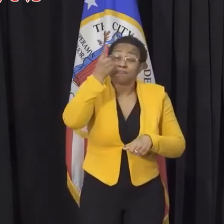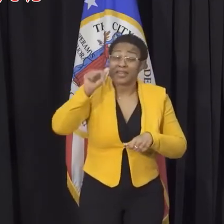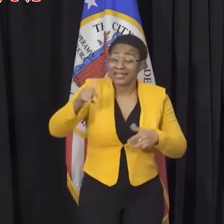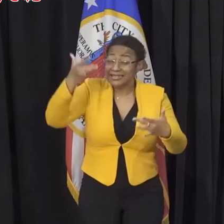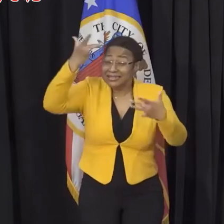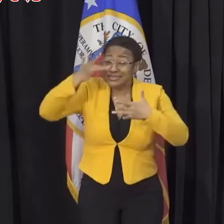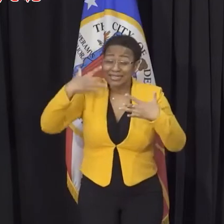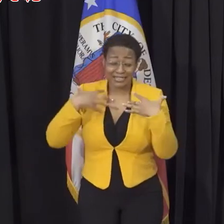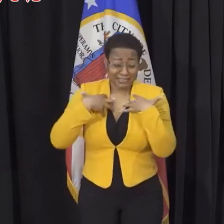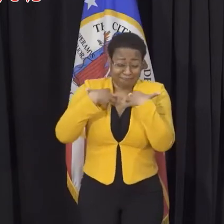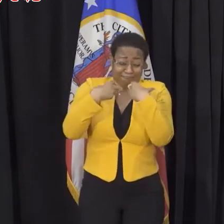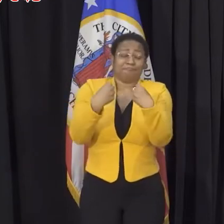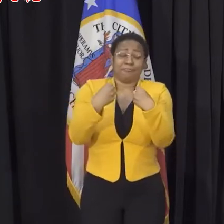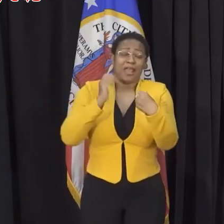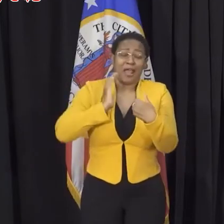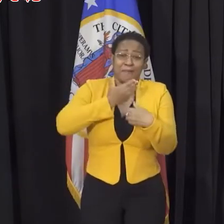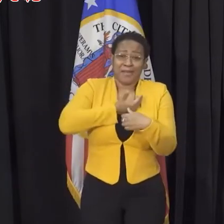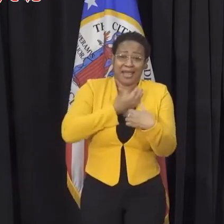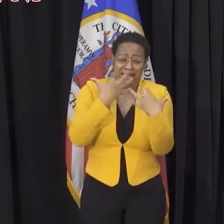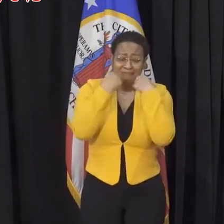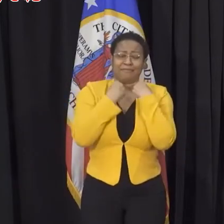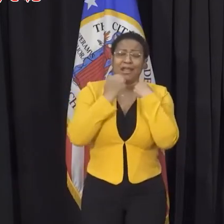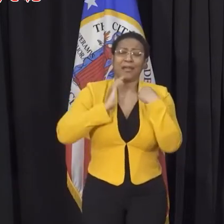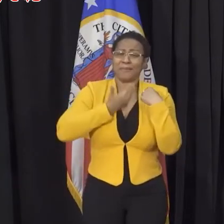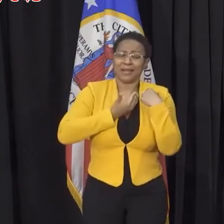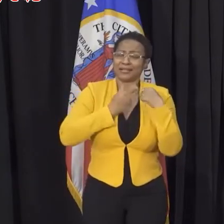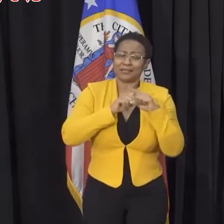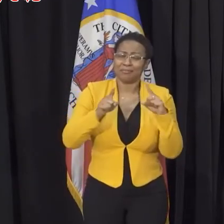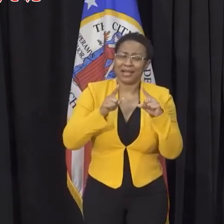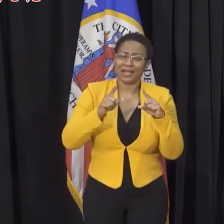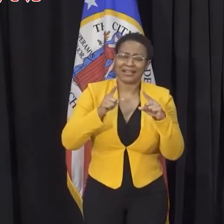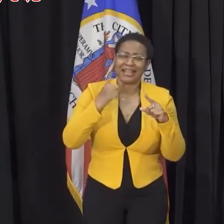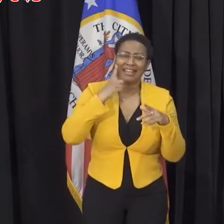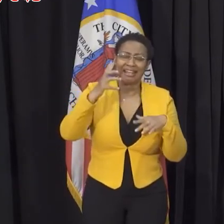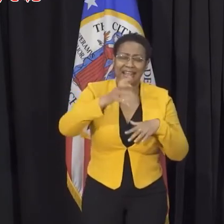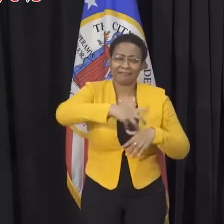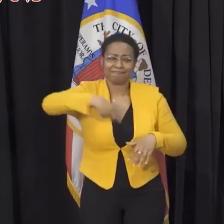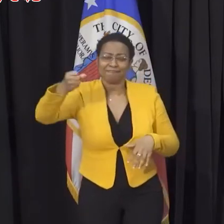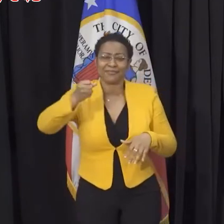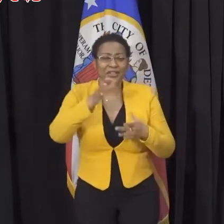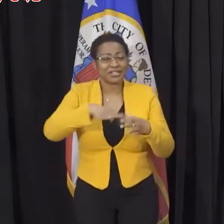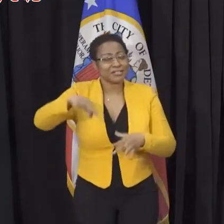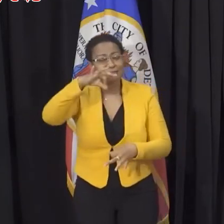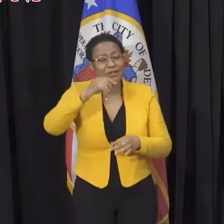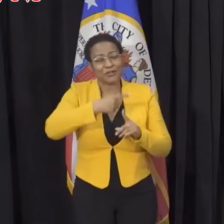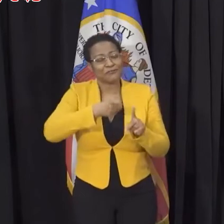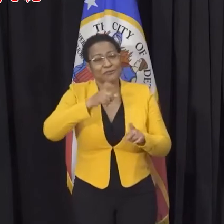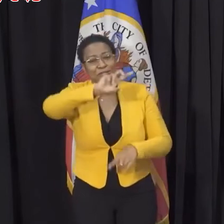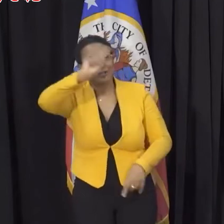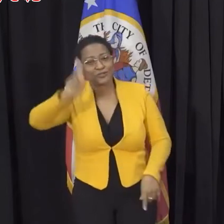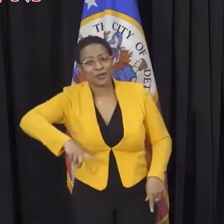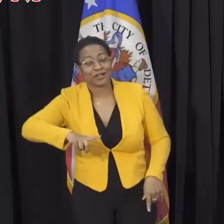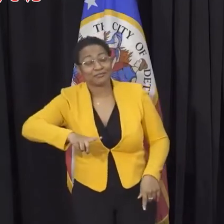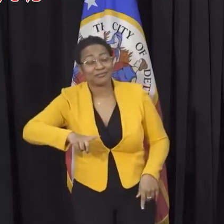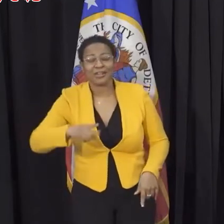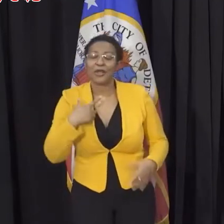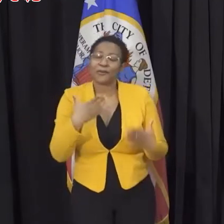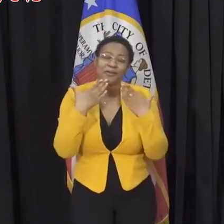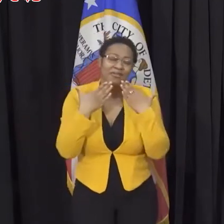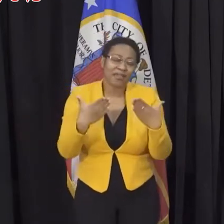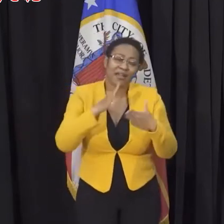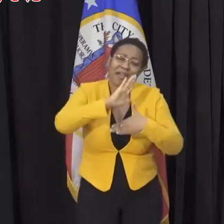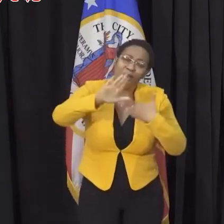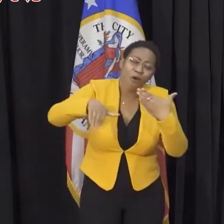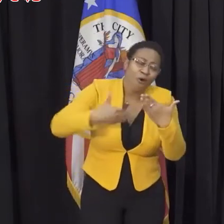have taken our bodies, but it can never take the spirit out of the city of Detroit. I want to thank